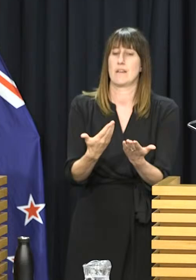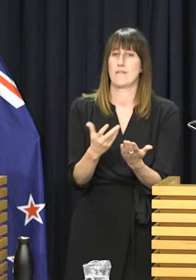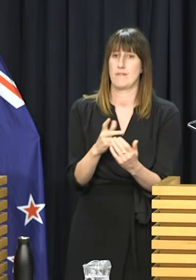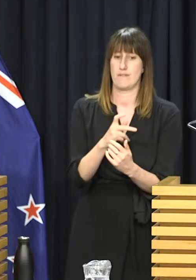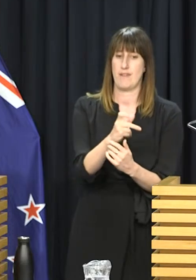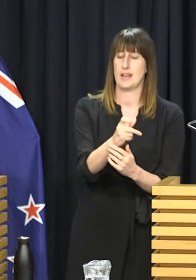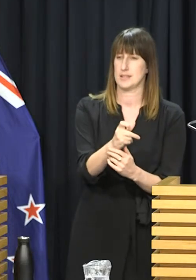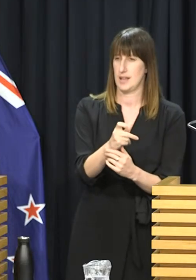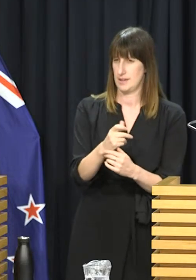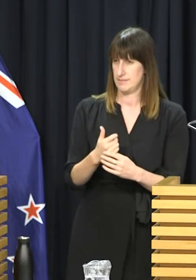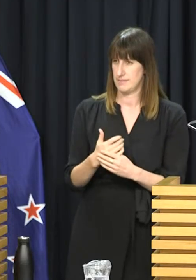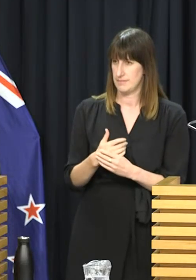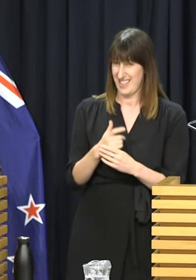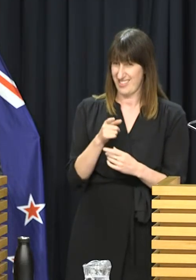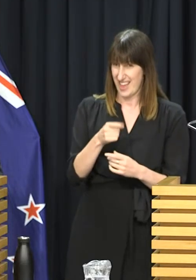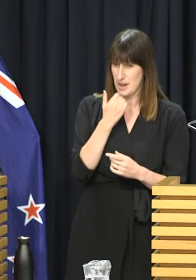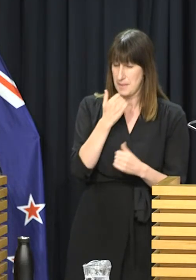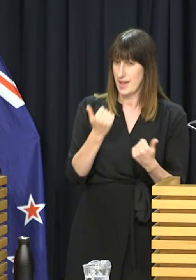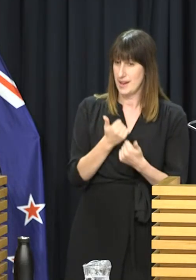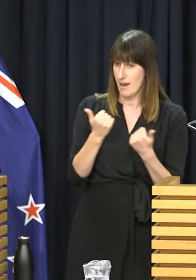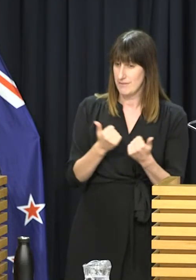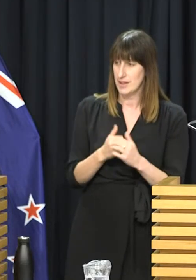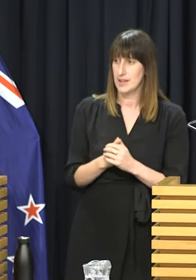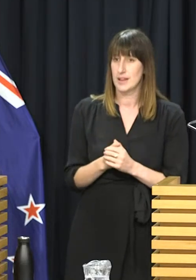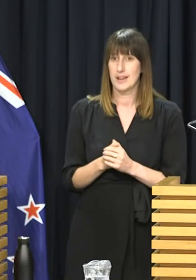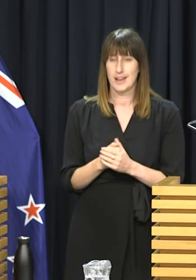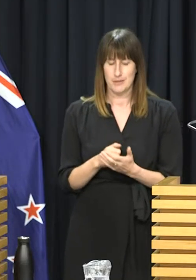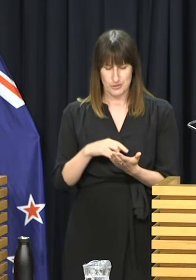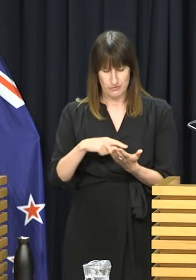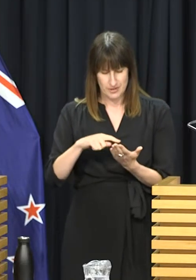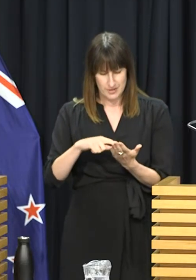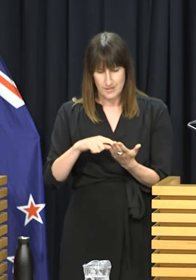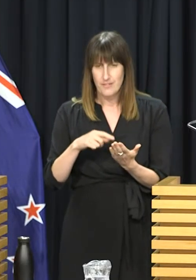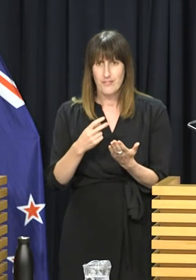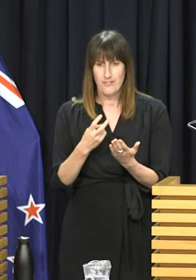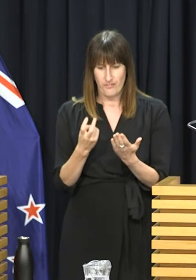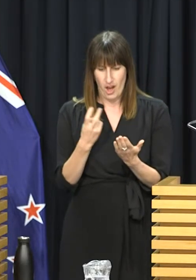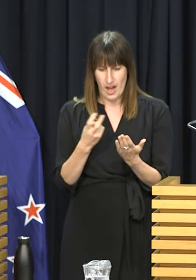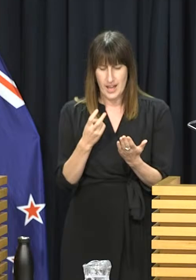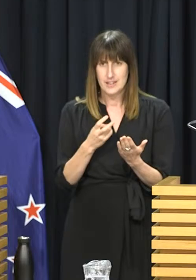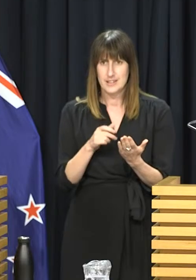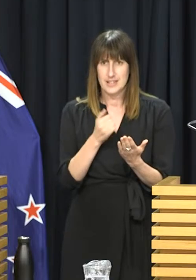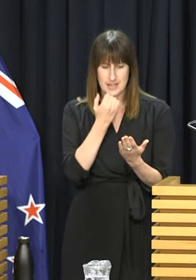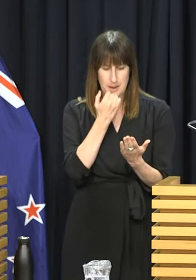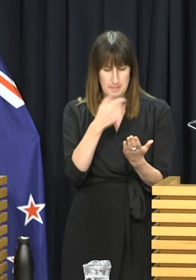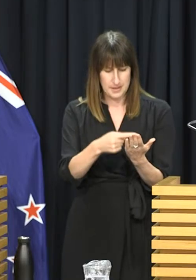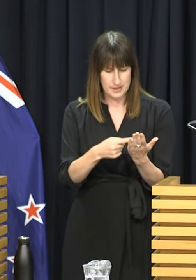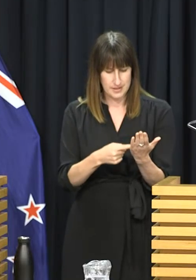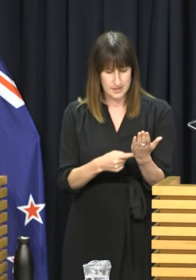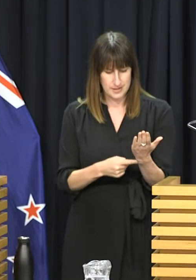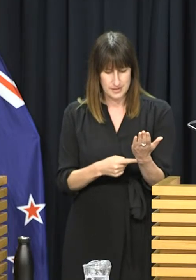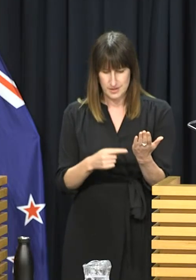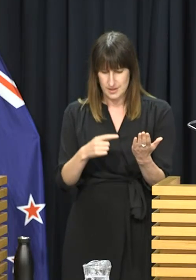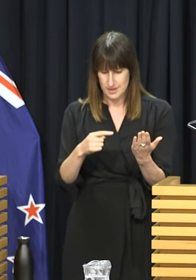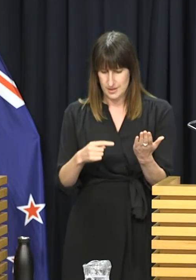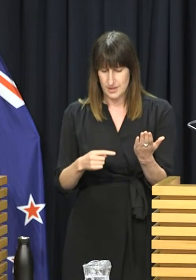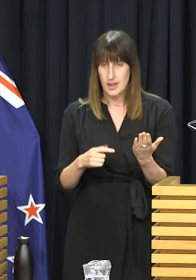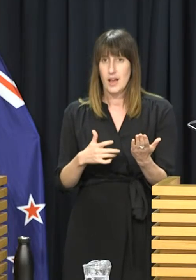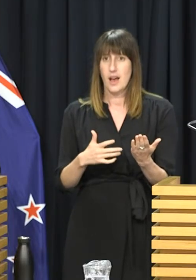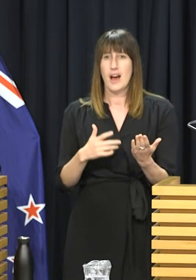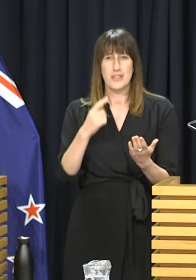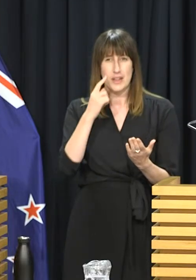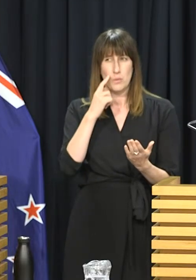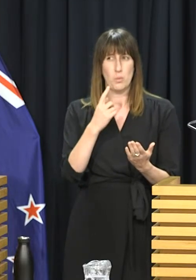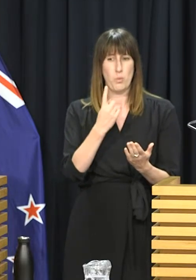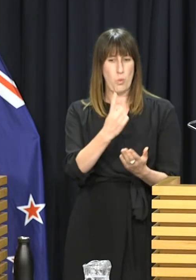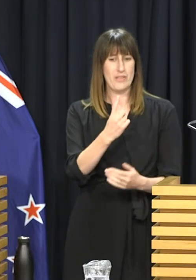plan? I can get you the exact number of vaccinators. I'm just trying to find out whether I've got it on the list that I have in front of me. But we're well into